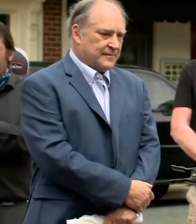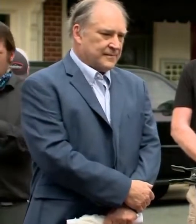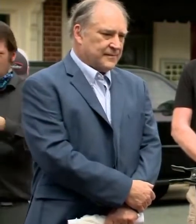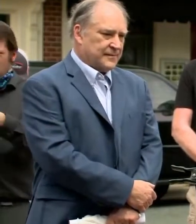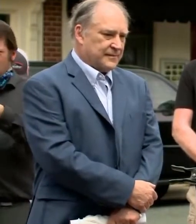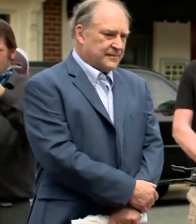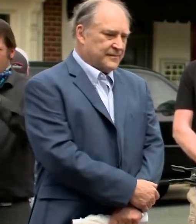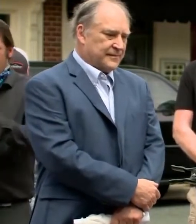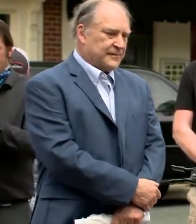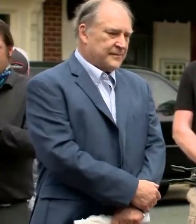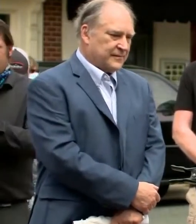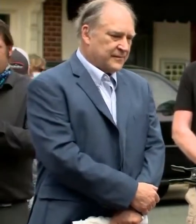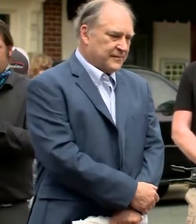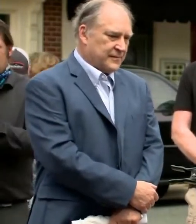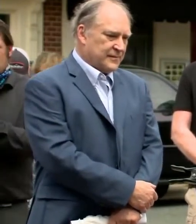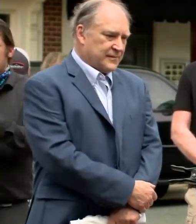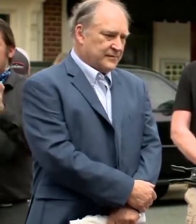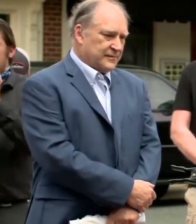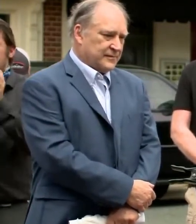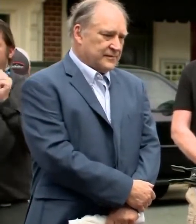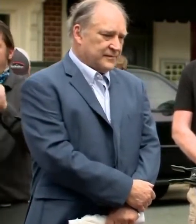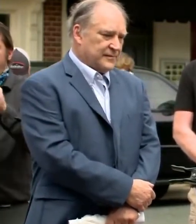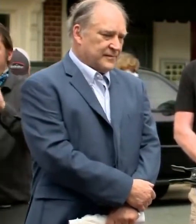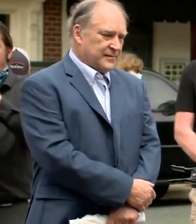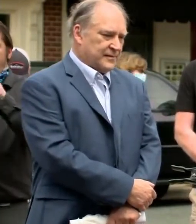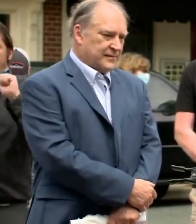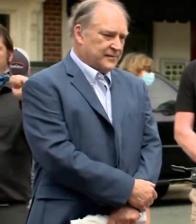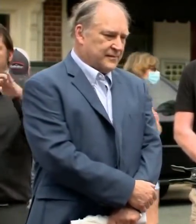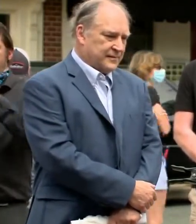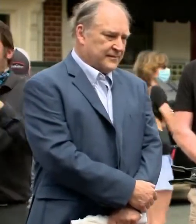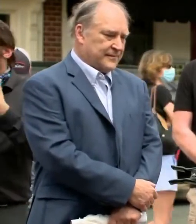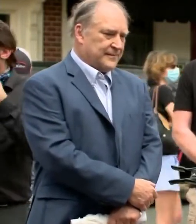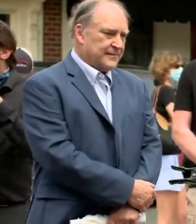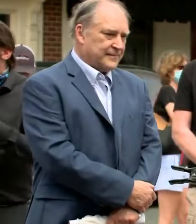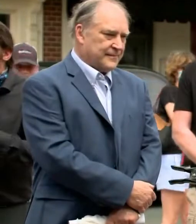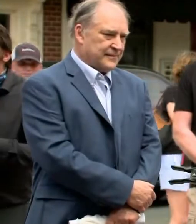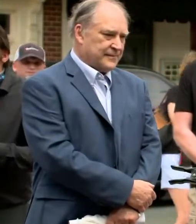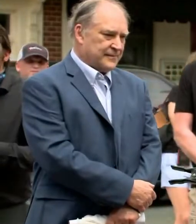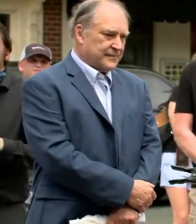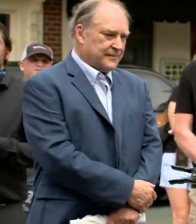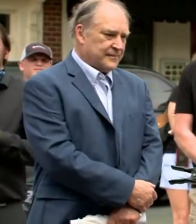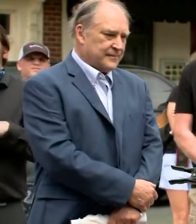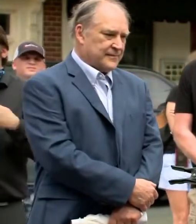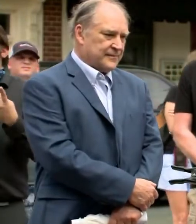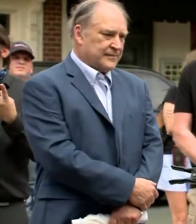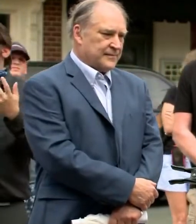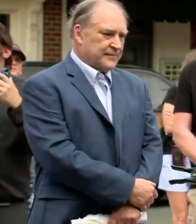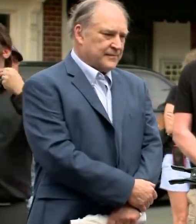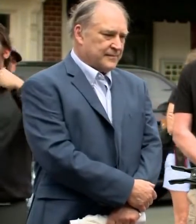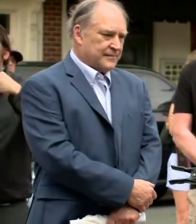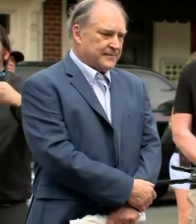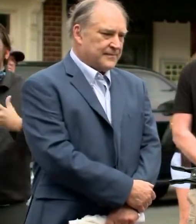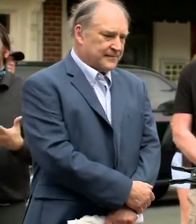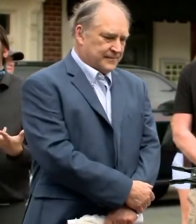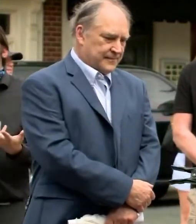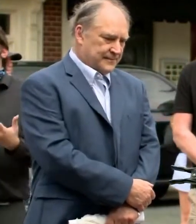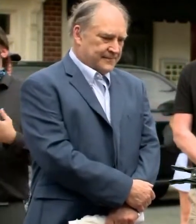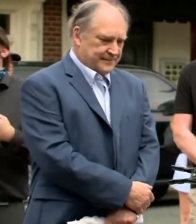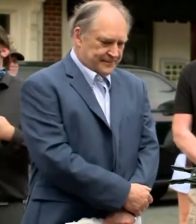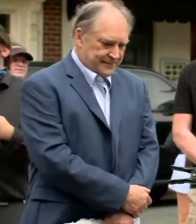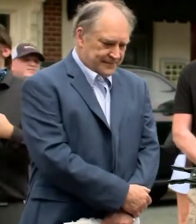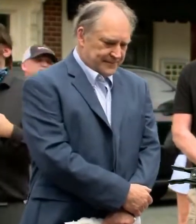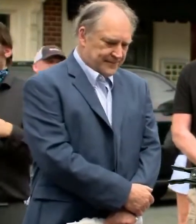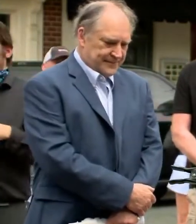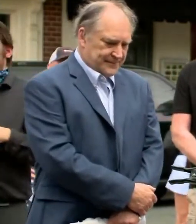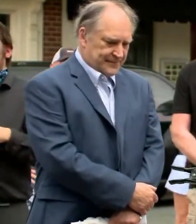restaurants, increasing capacity in retail spaces, increasing capacity for groups to be able to get together, whether they're in public